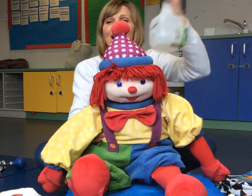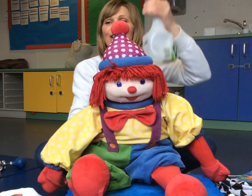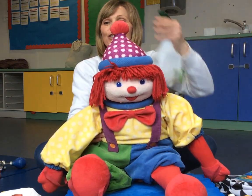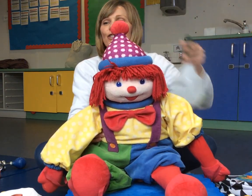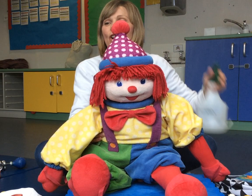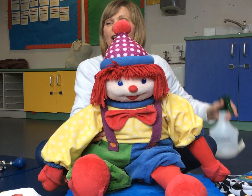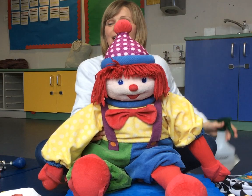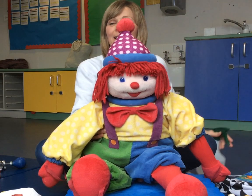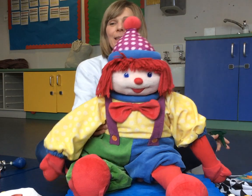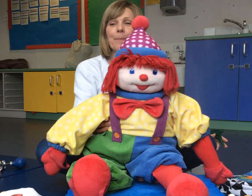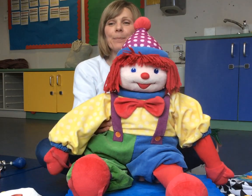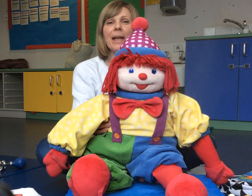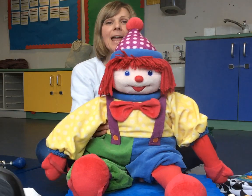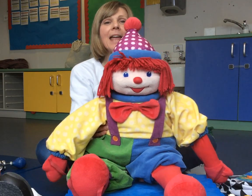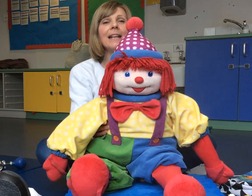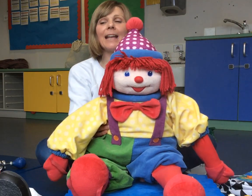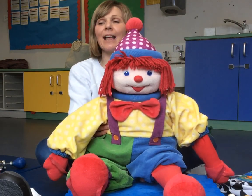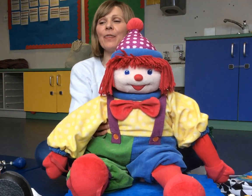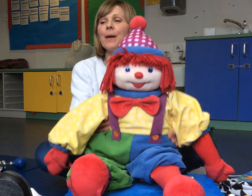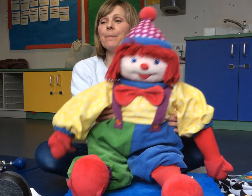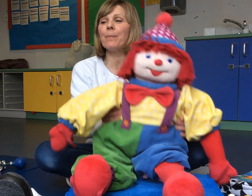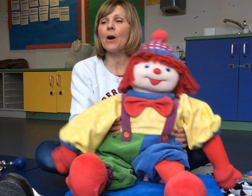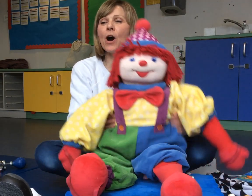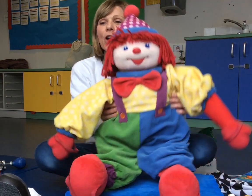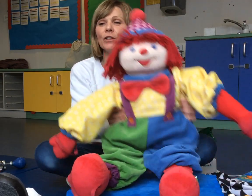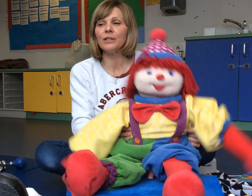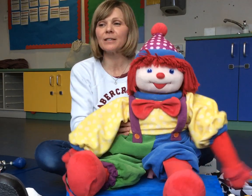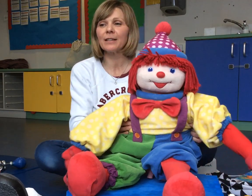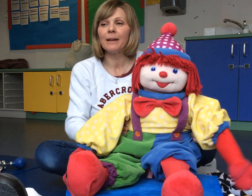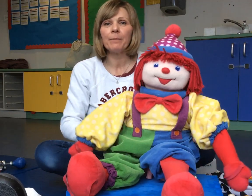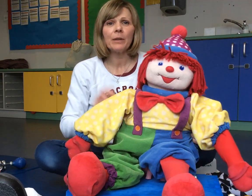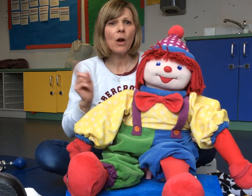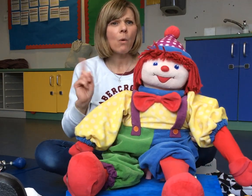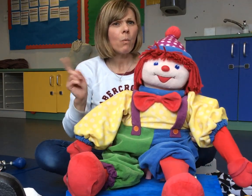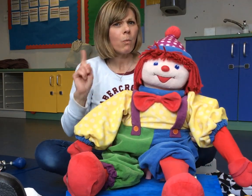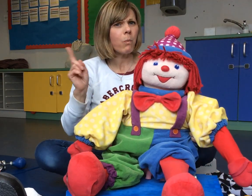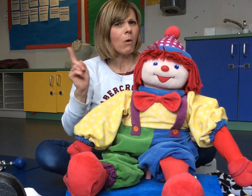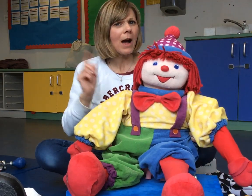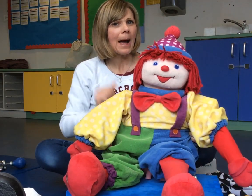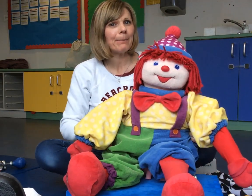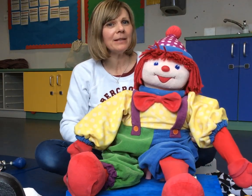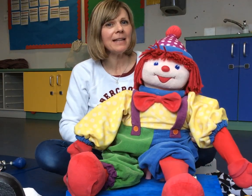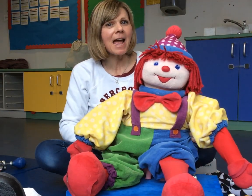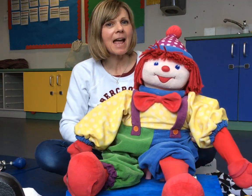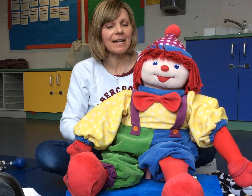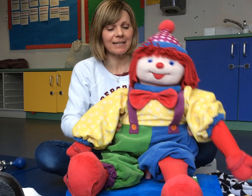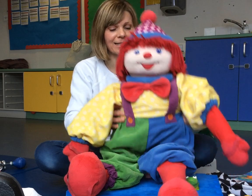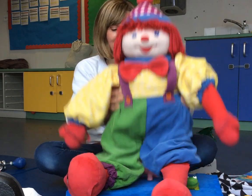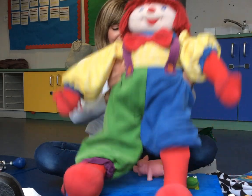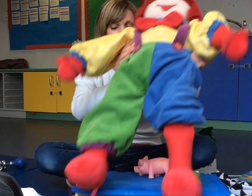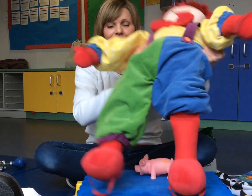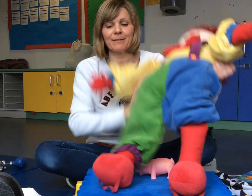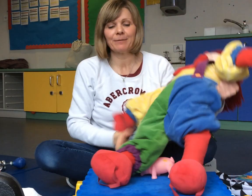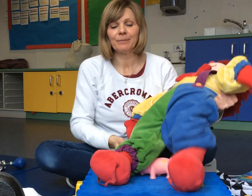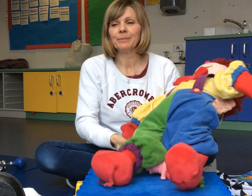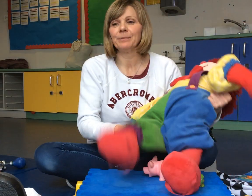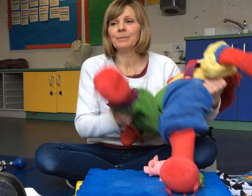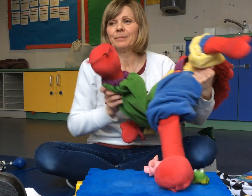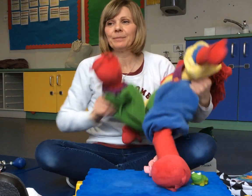Nelligan joined the pig in the pond. What happened next?